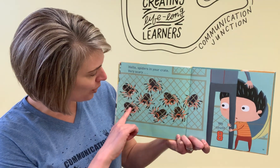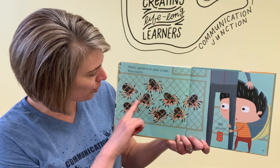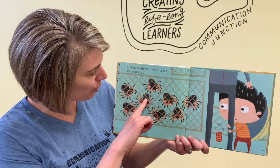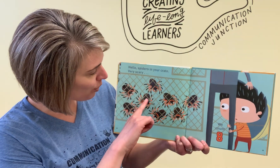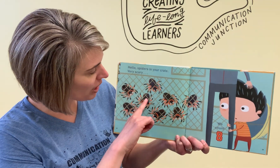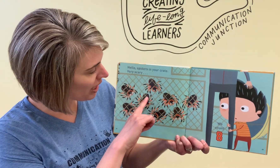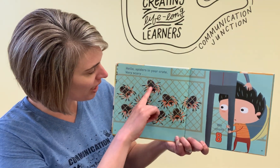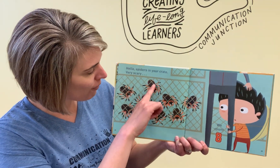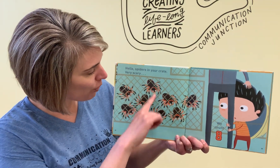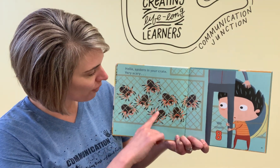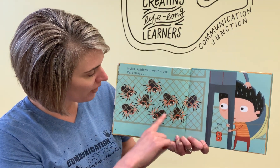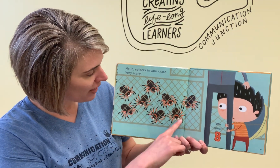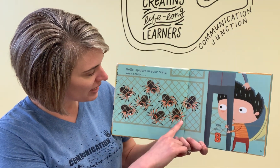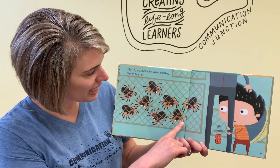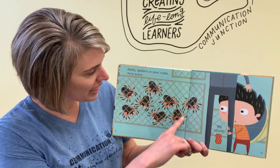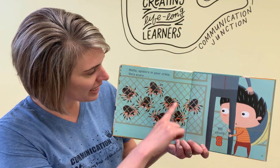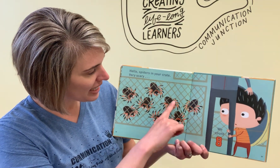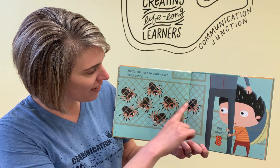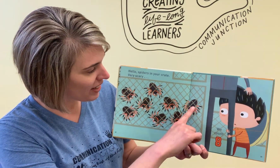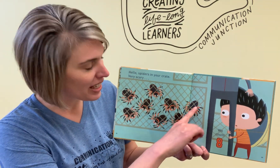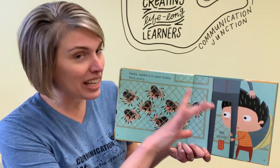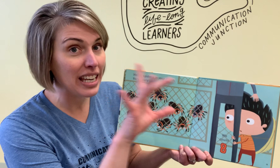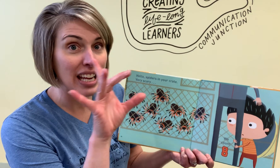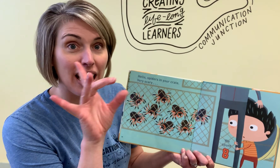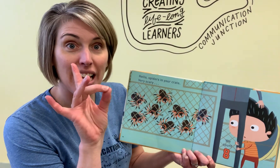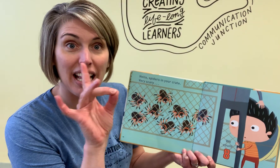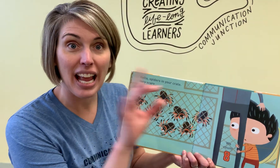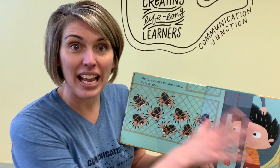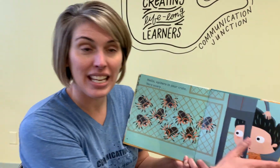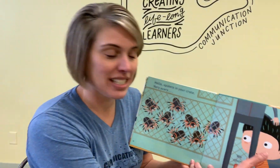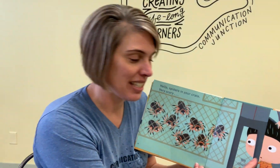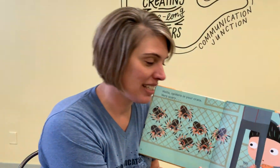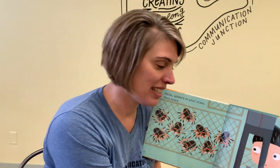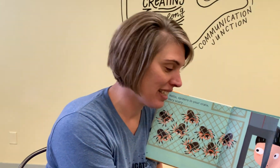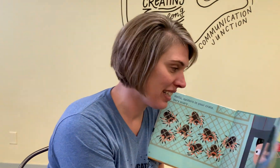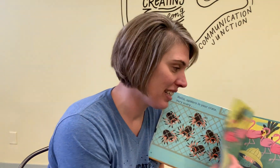2, 3, 4, 5, 6, 7, 8.